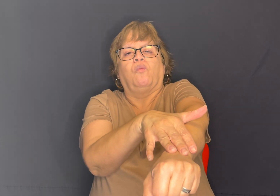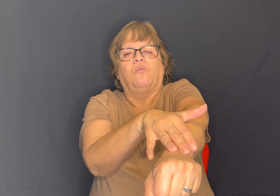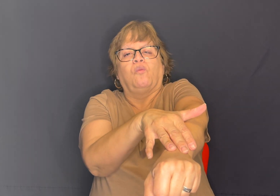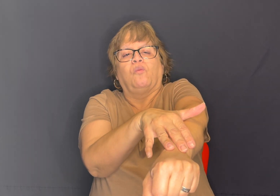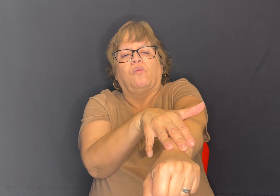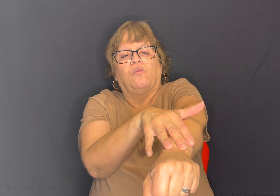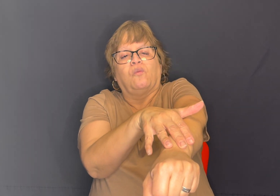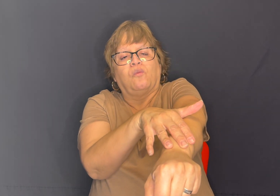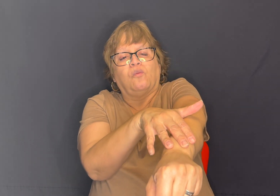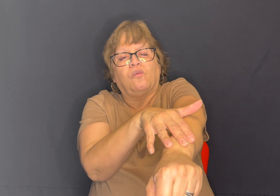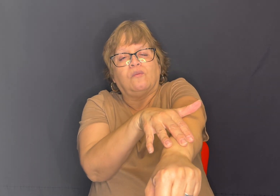Slow.